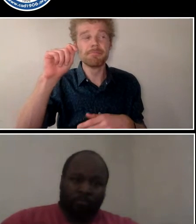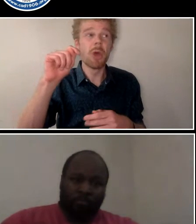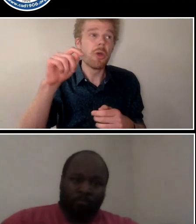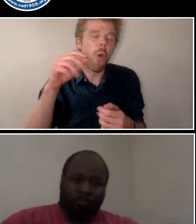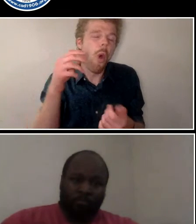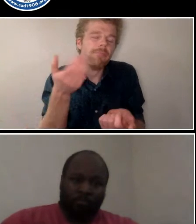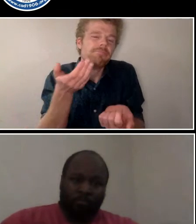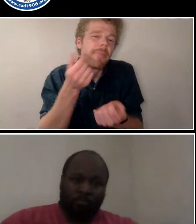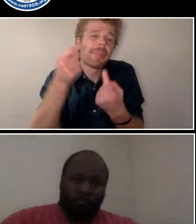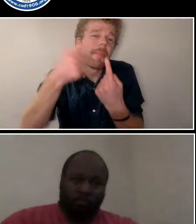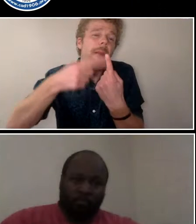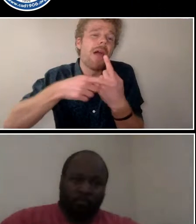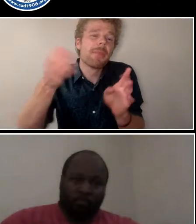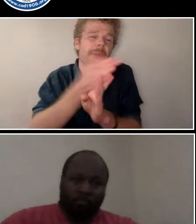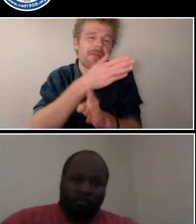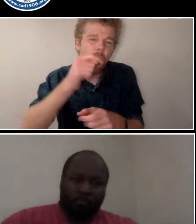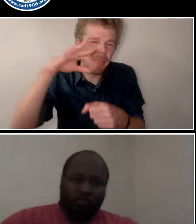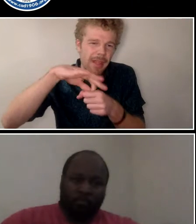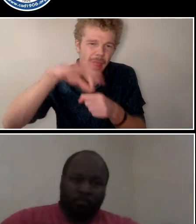Now,